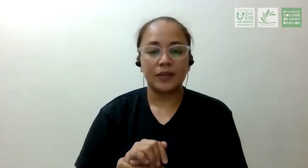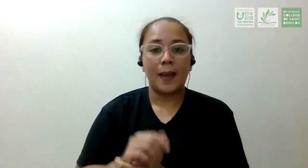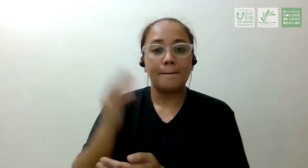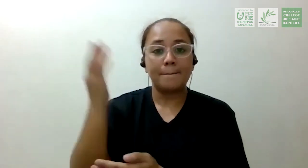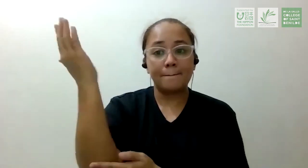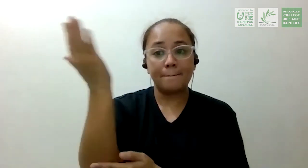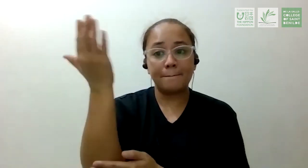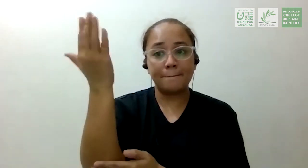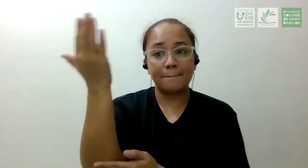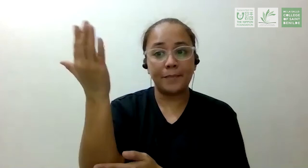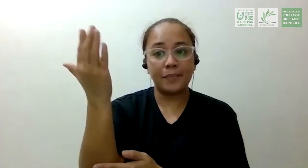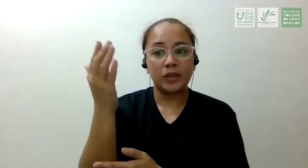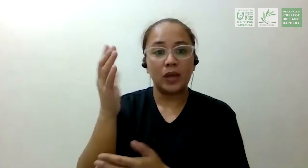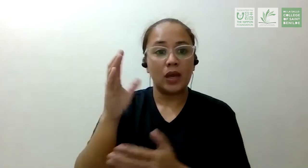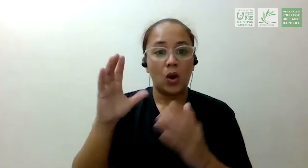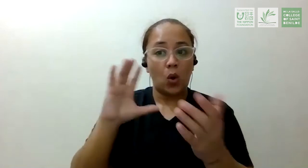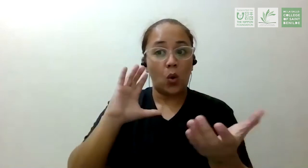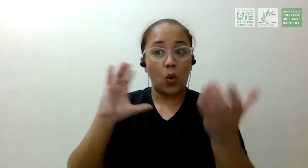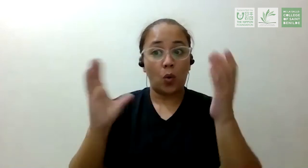presentation comparing